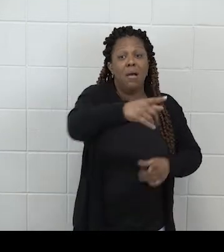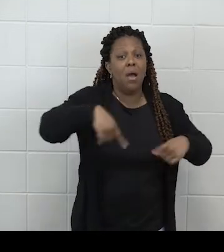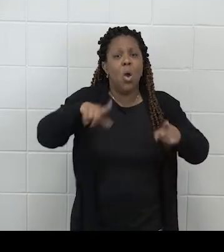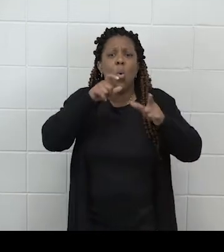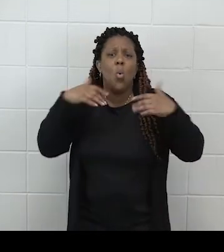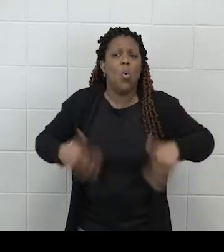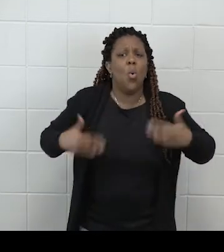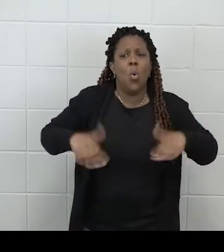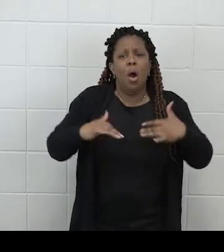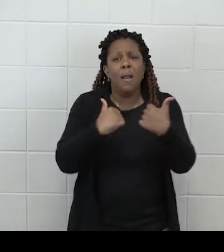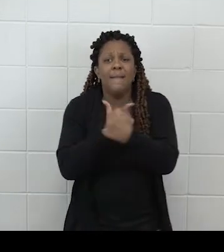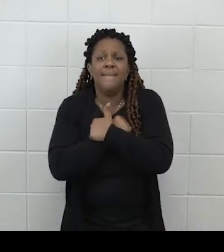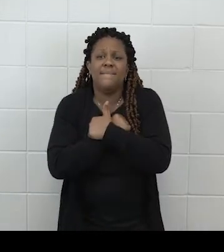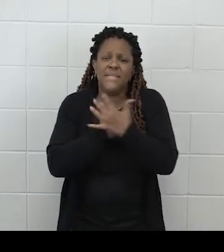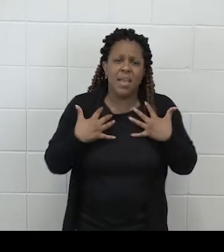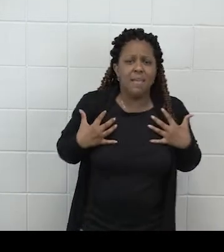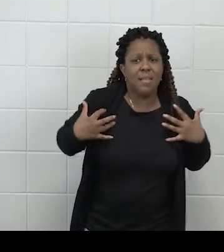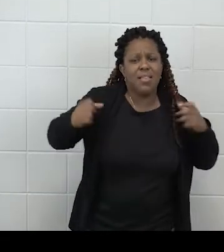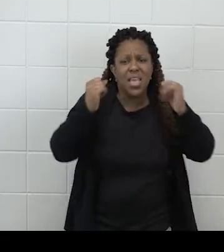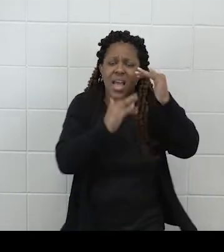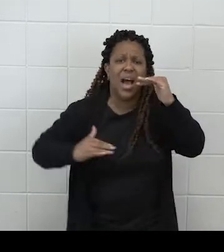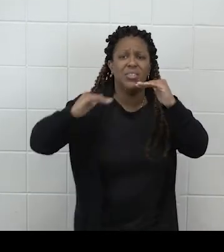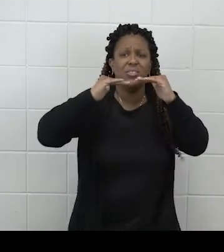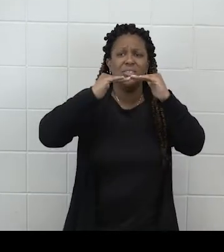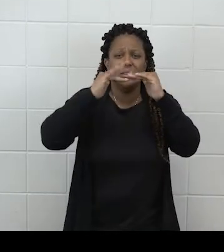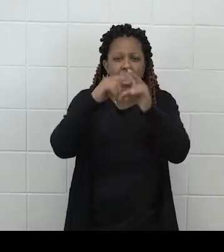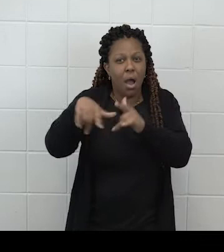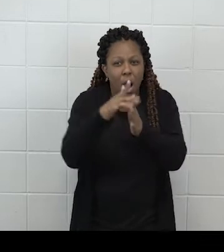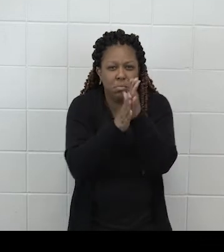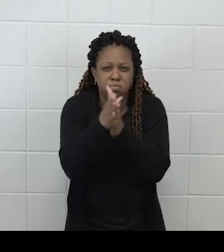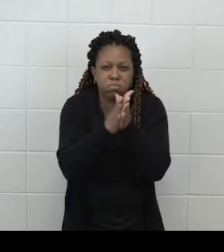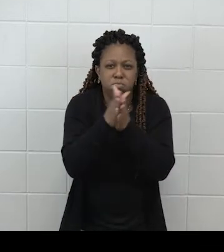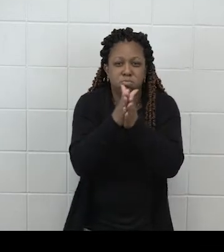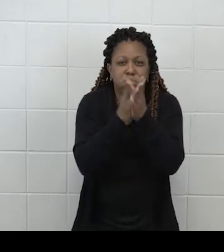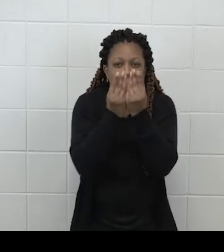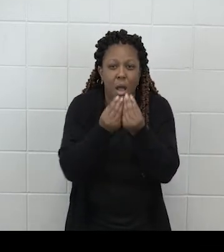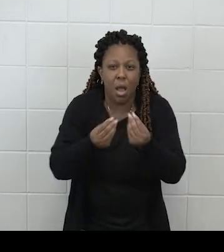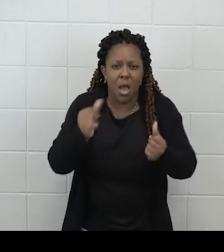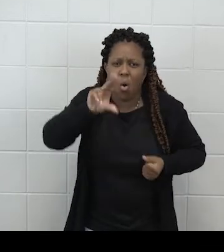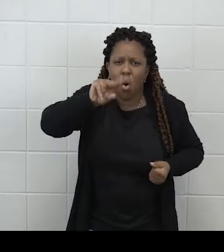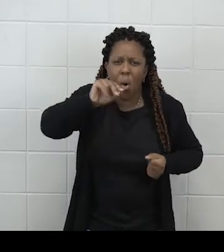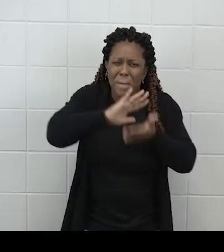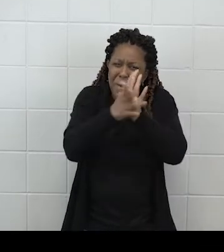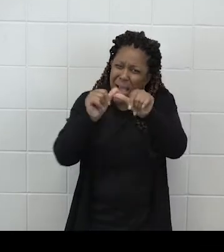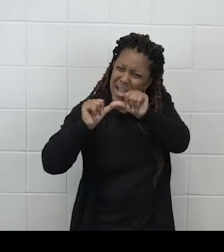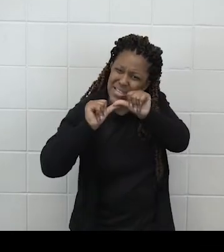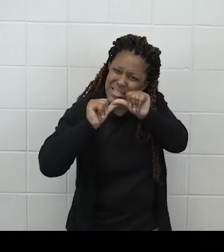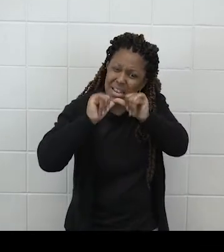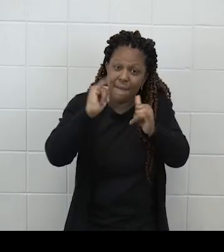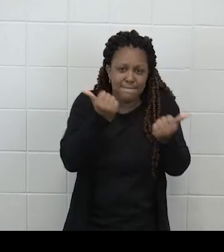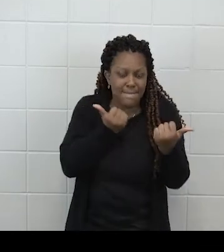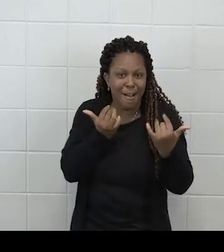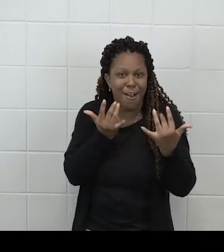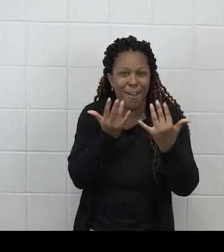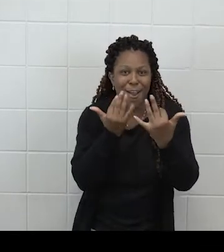with the breath of our ancestors. And when I say love, I mean a love like fire.